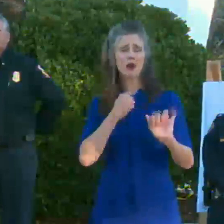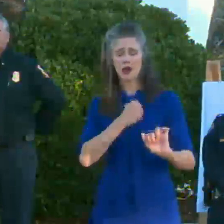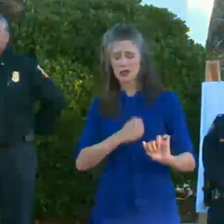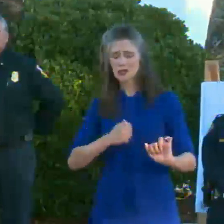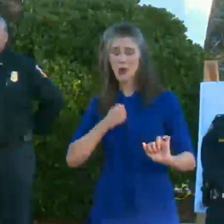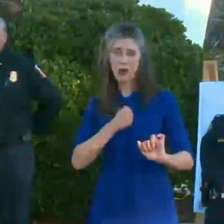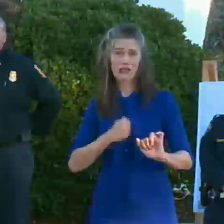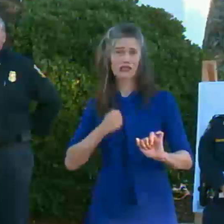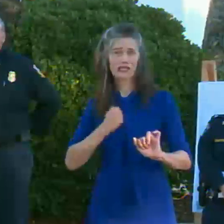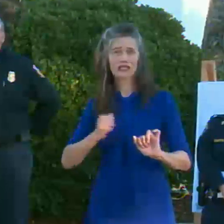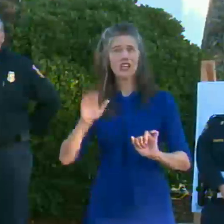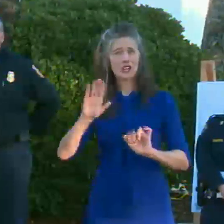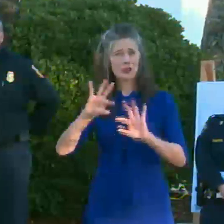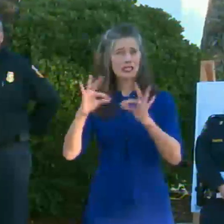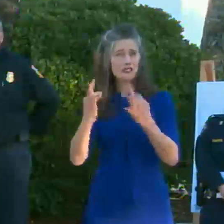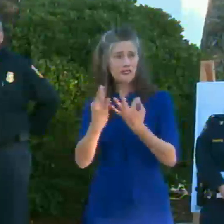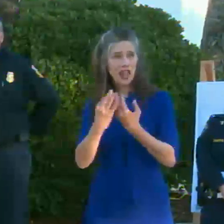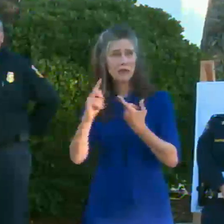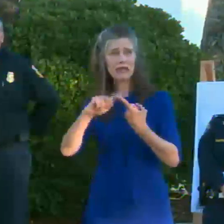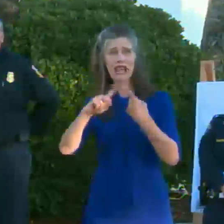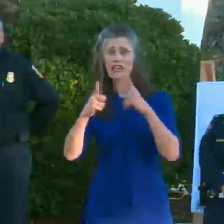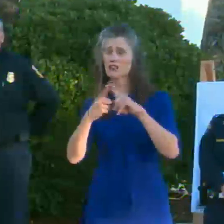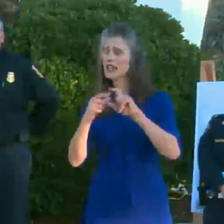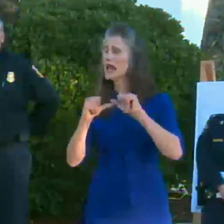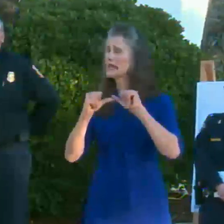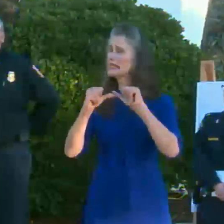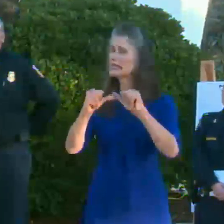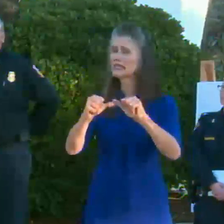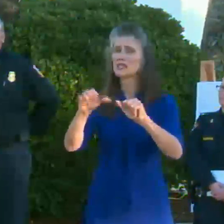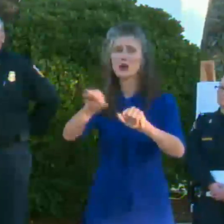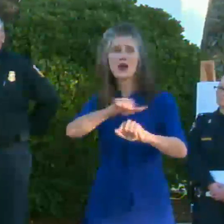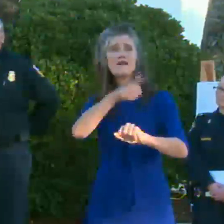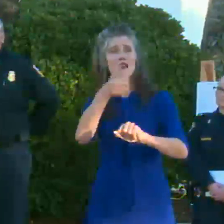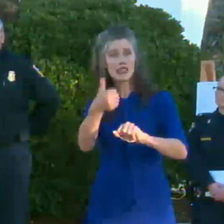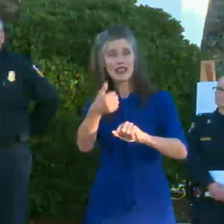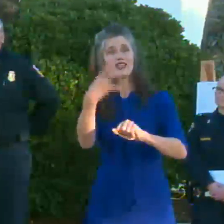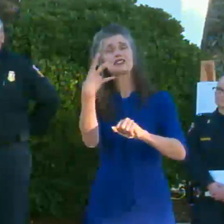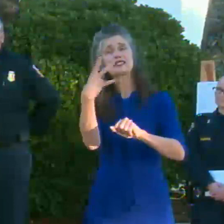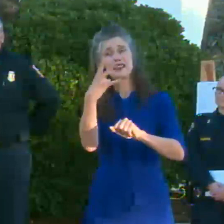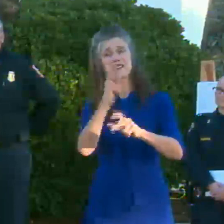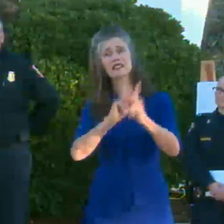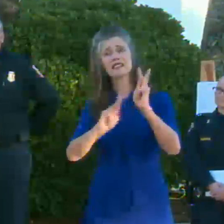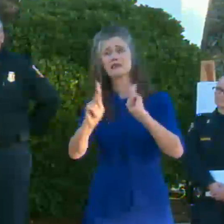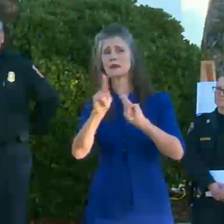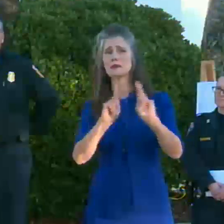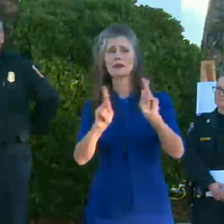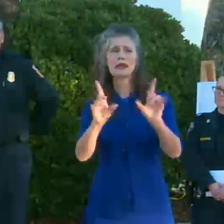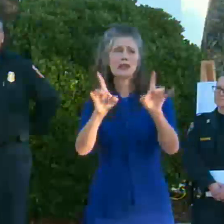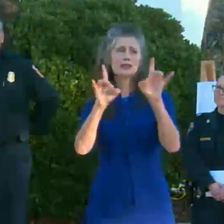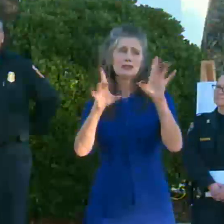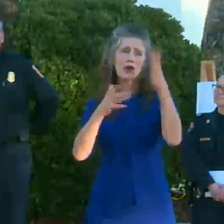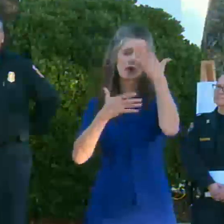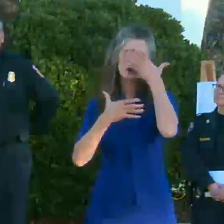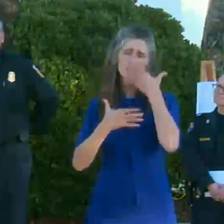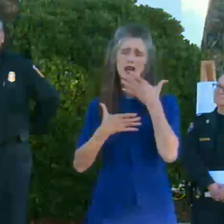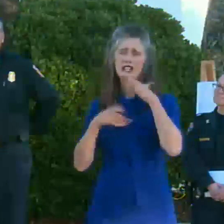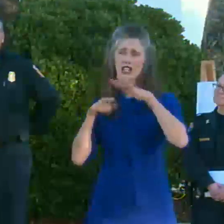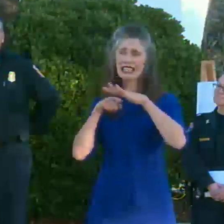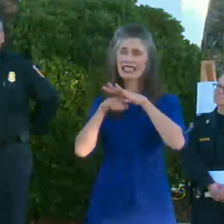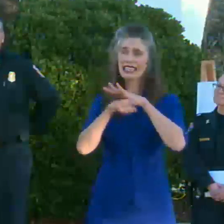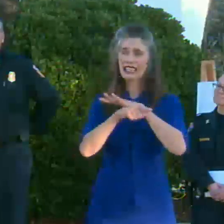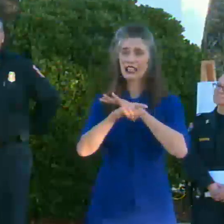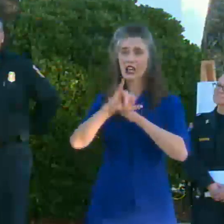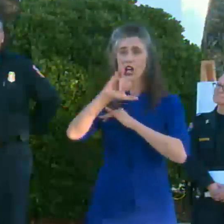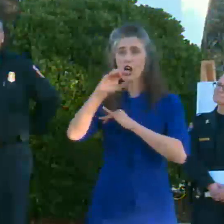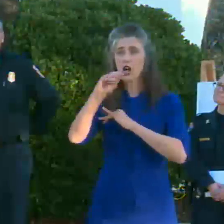the family and friends of the other 17 victims who were so tragically killed in this incident. Joseph Bleckel was one